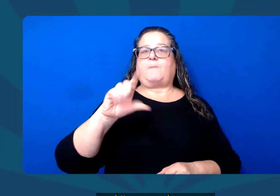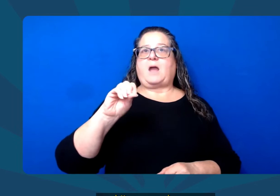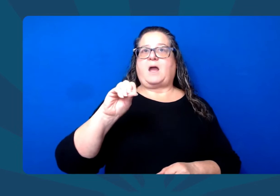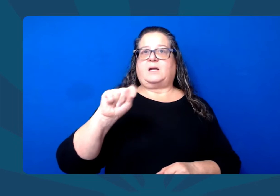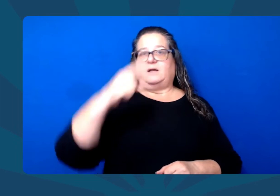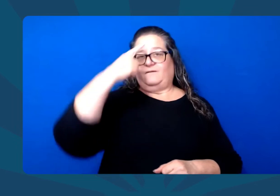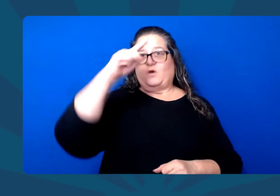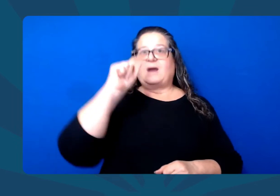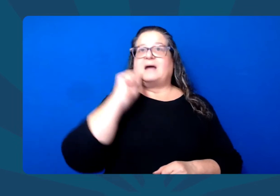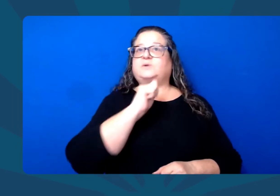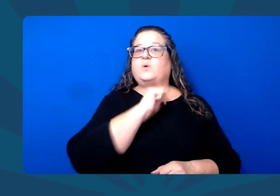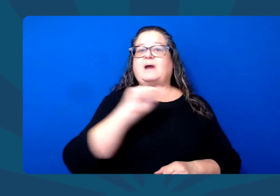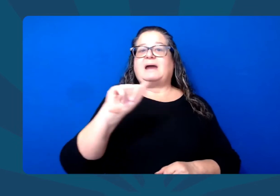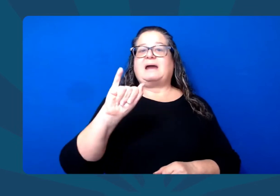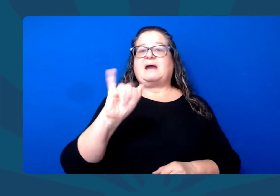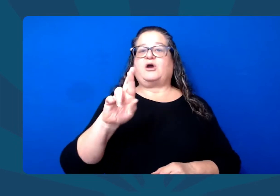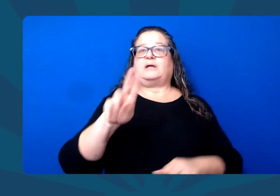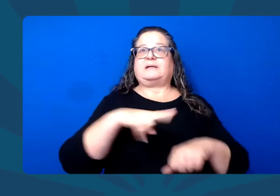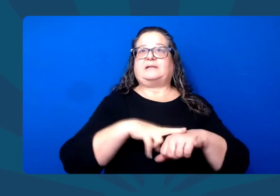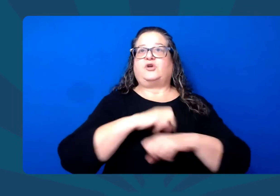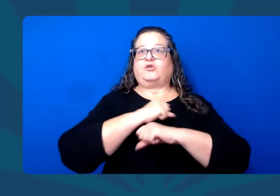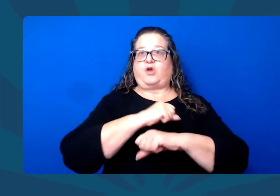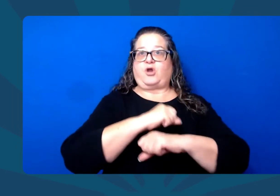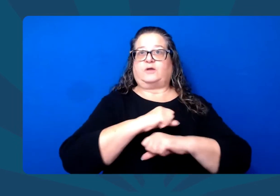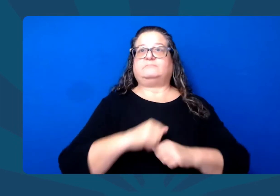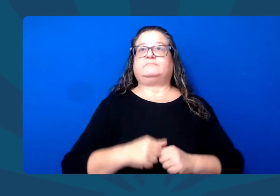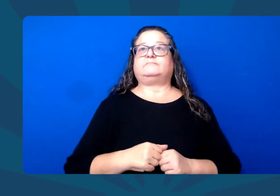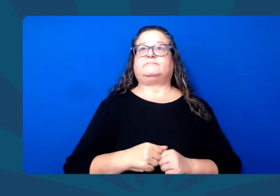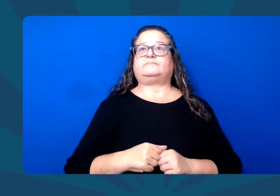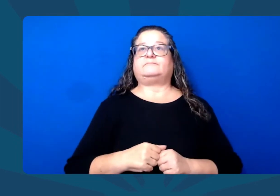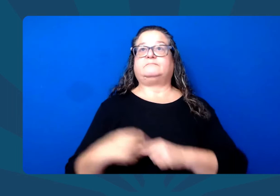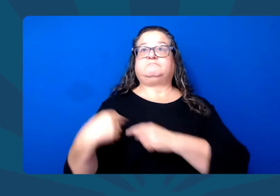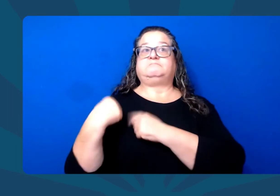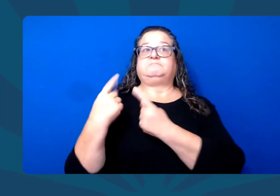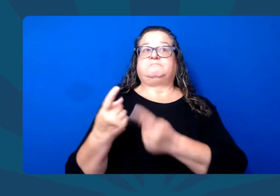pilot in the Arizona Air National Guard.